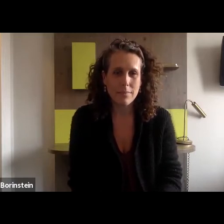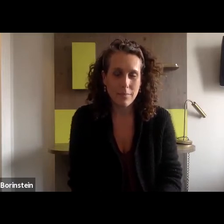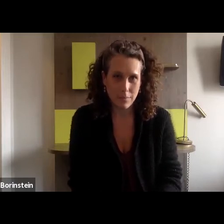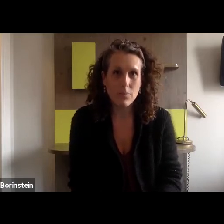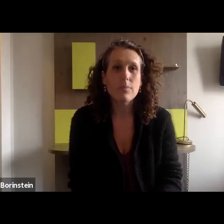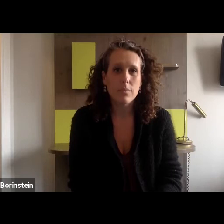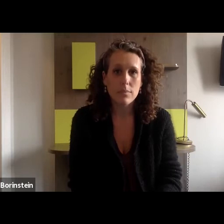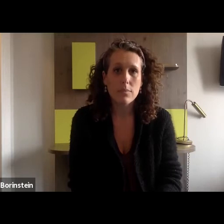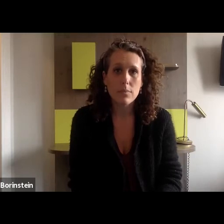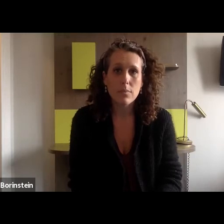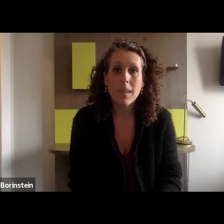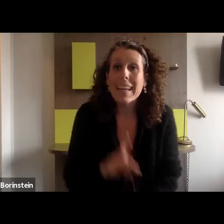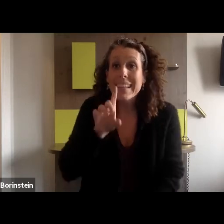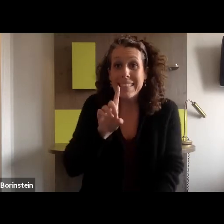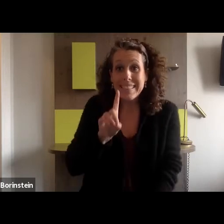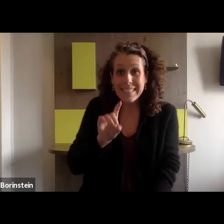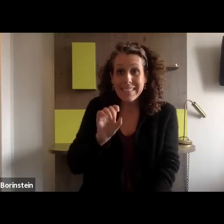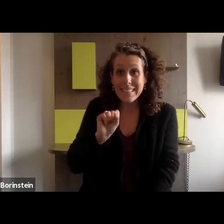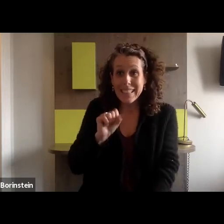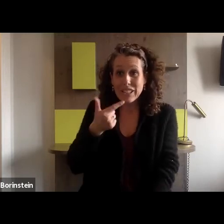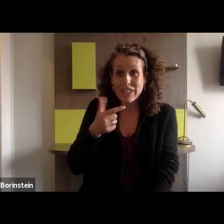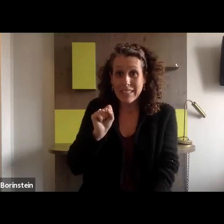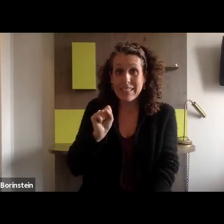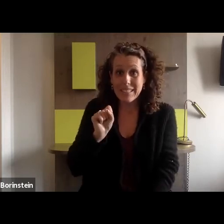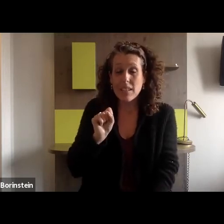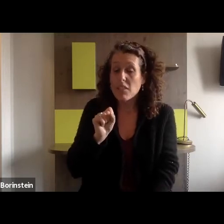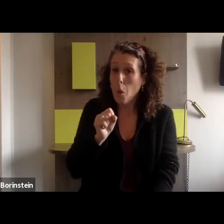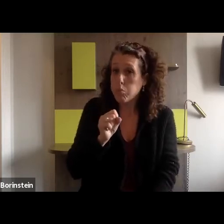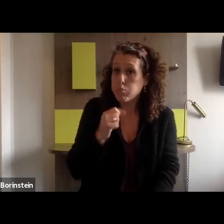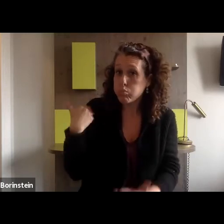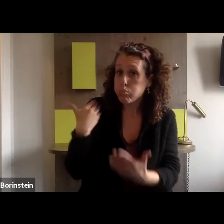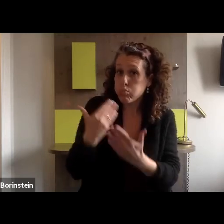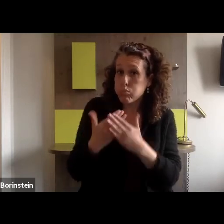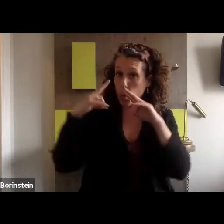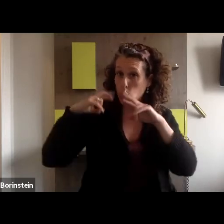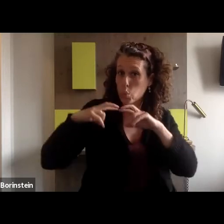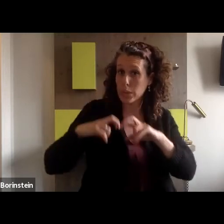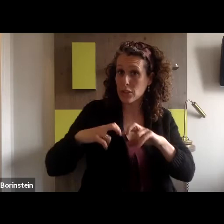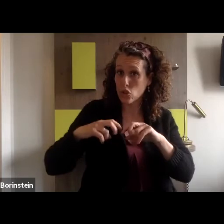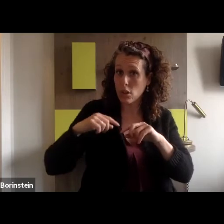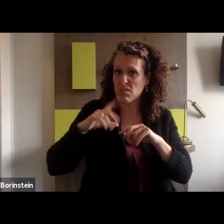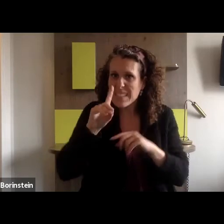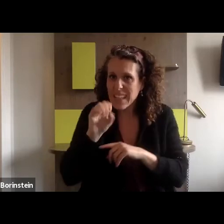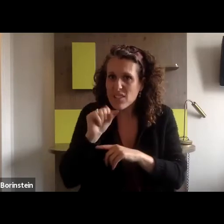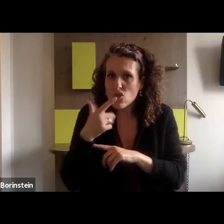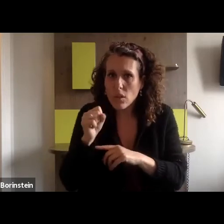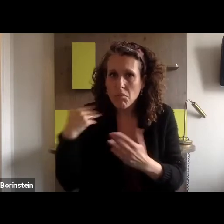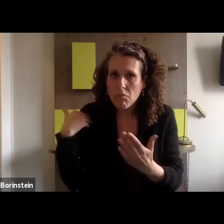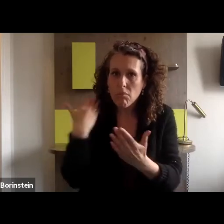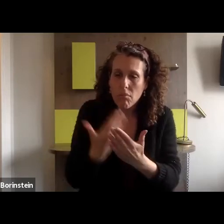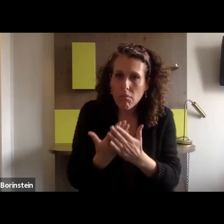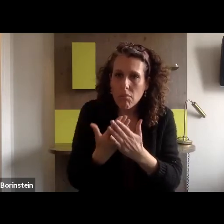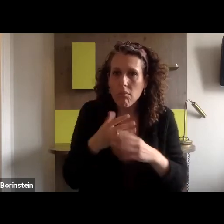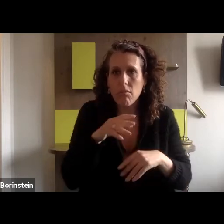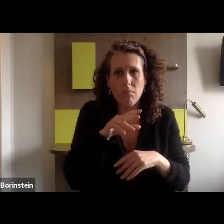In German Switzerland, we do have research. There has been done research on Swiss German Sign Language for the last 30 plus years.